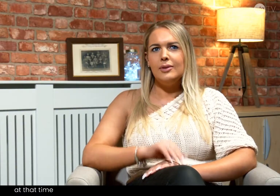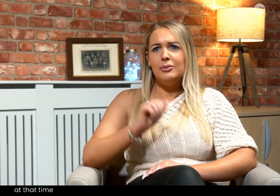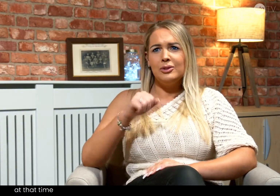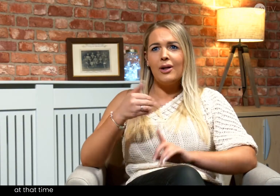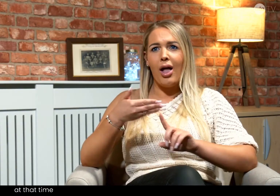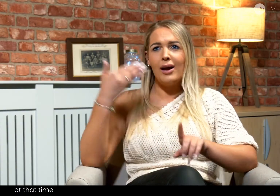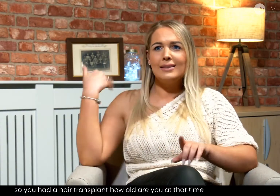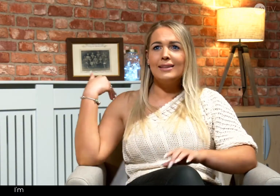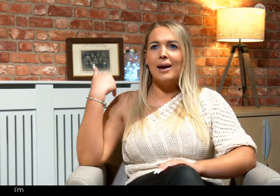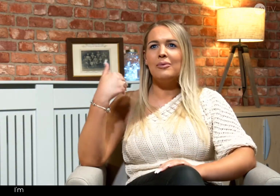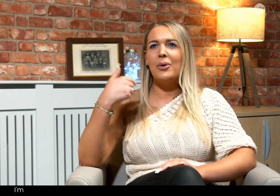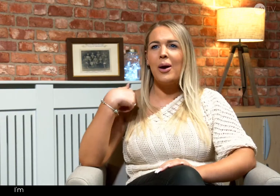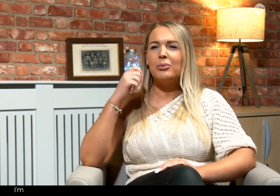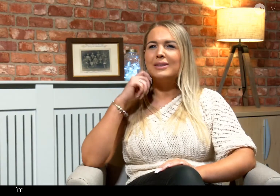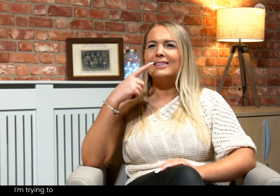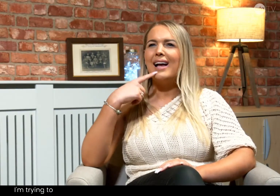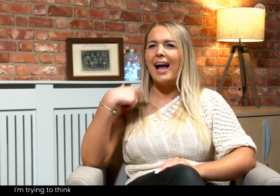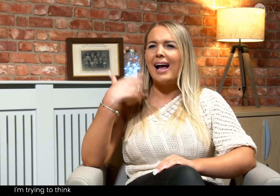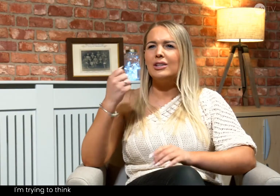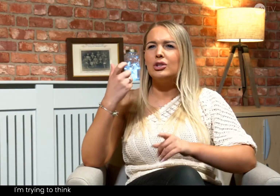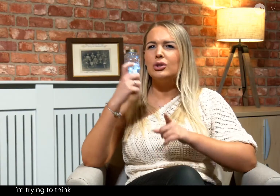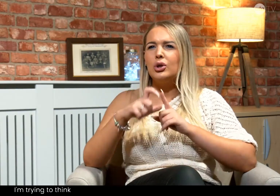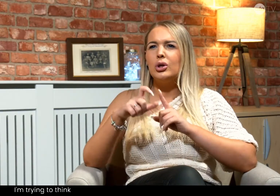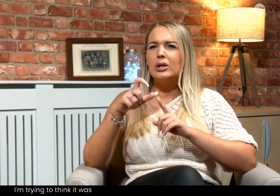to think. It was such a long time ago. I'm